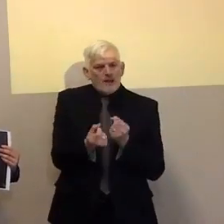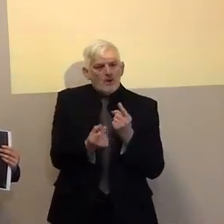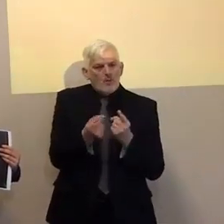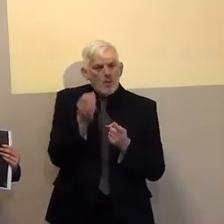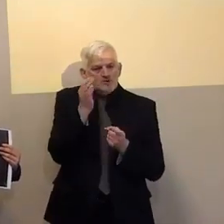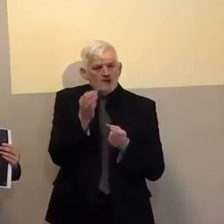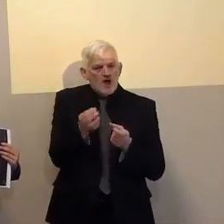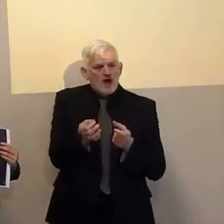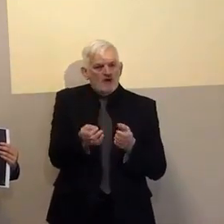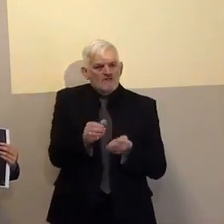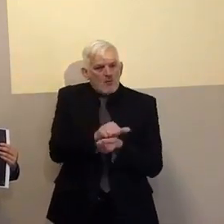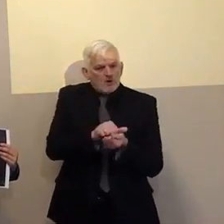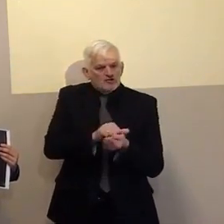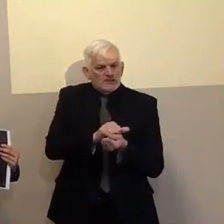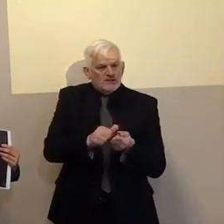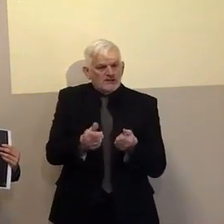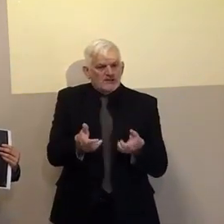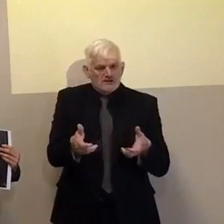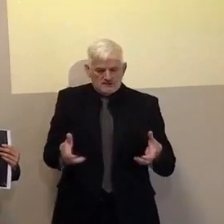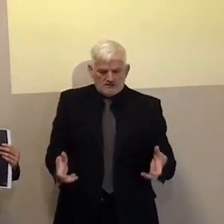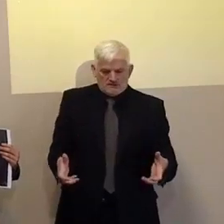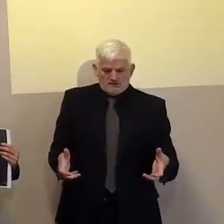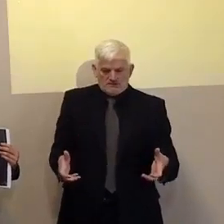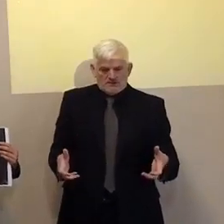cold. Because we are a very poor family.